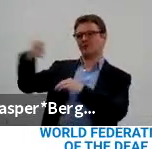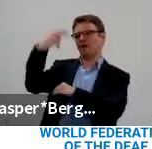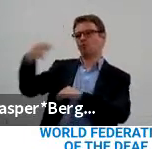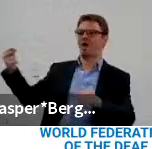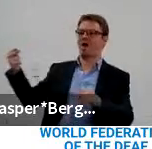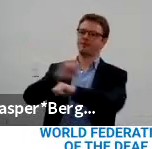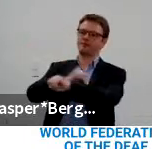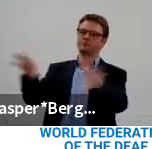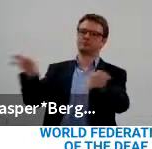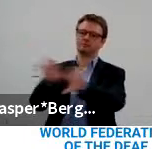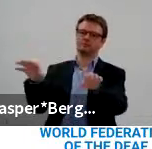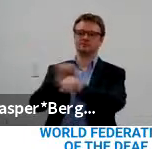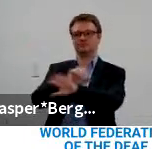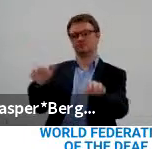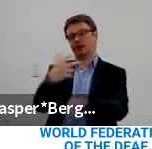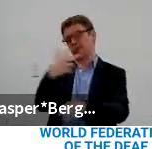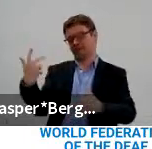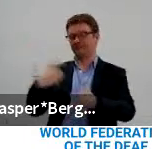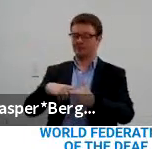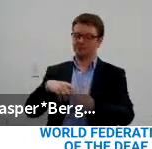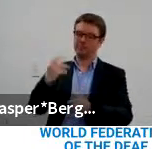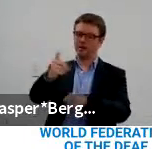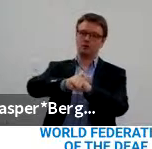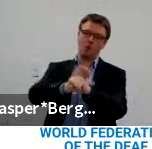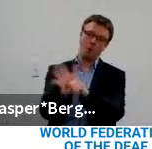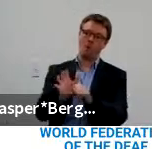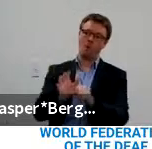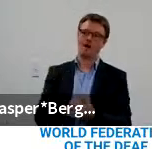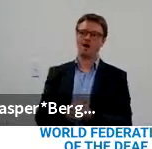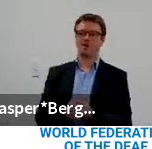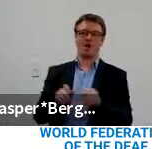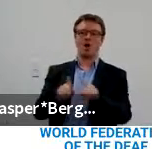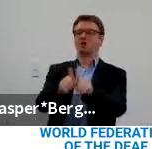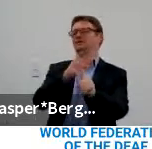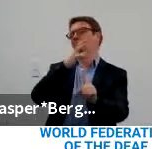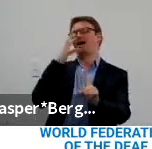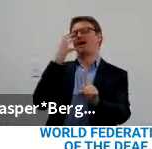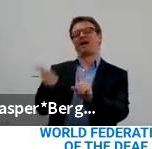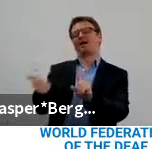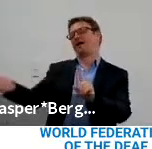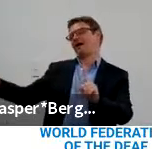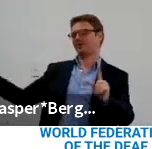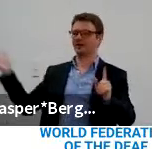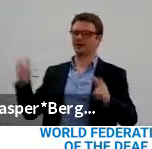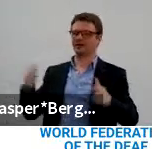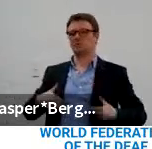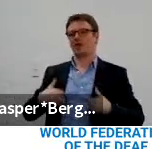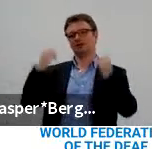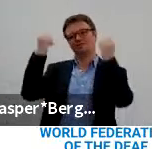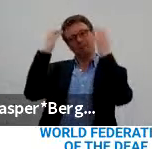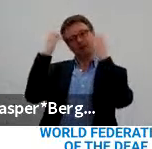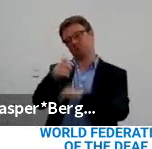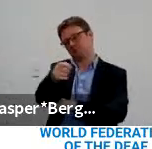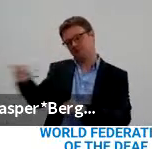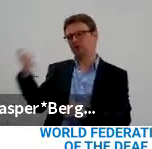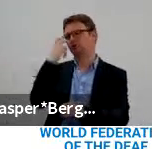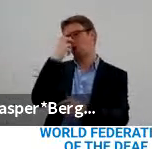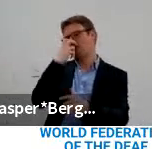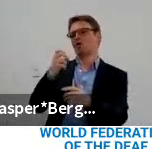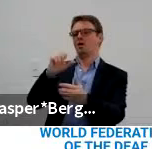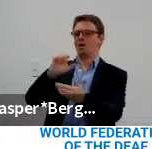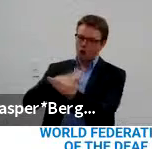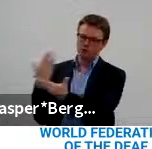And also public knowledge from healthcare authorities regarding corona, for example, and